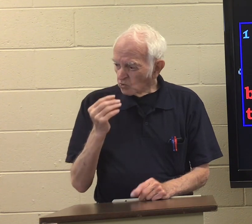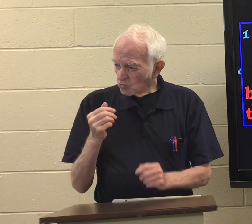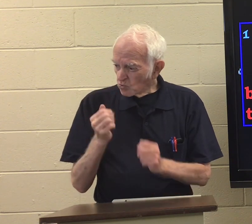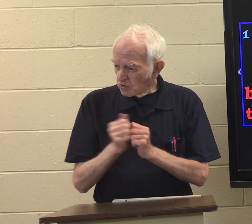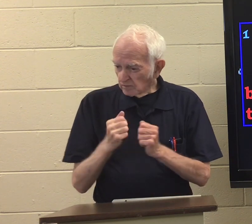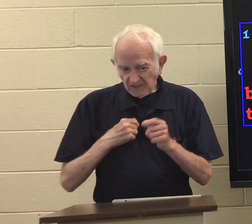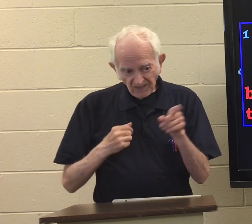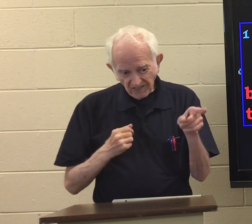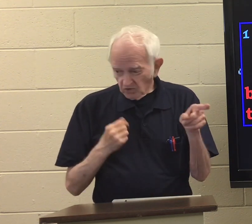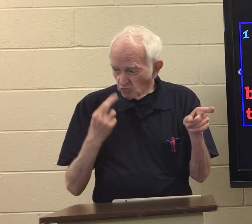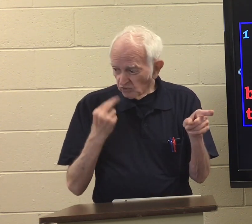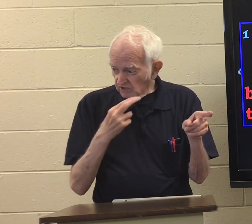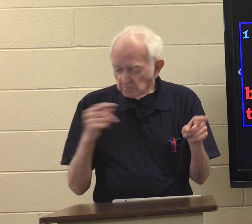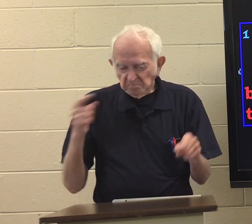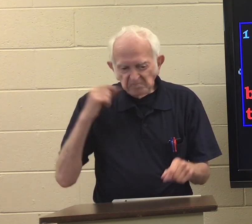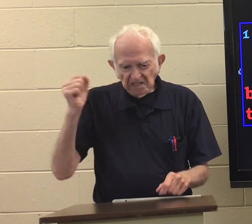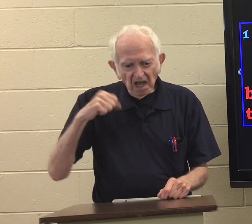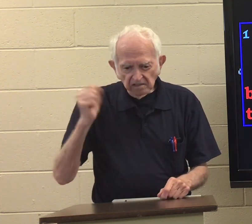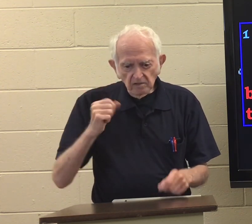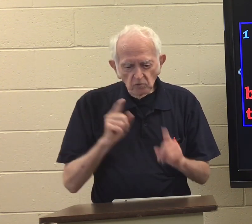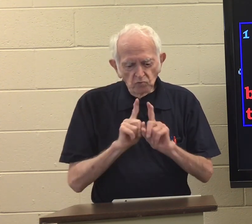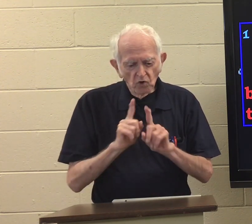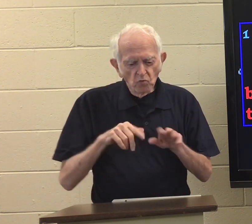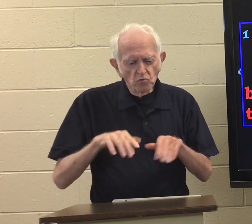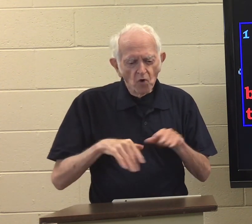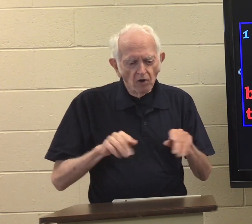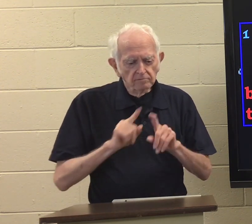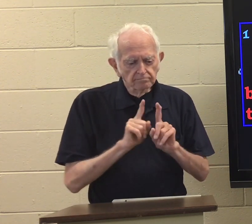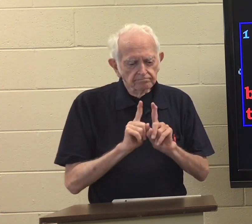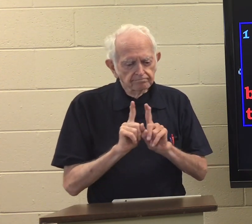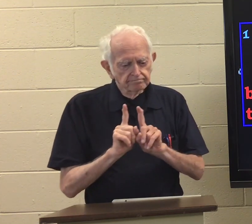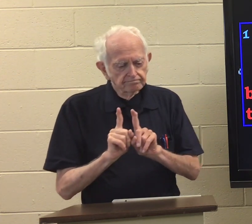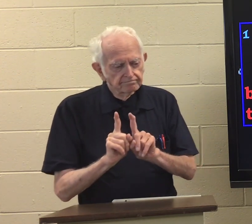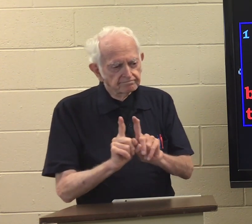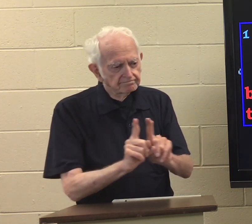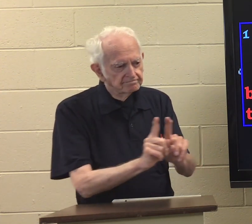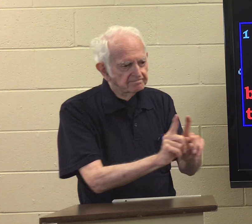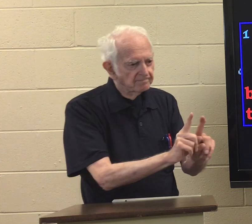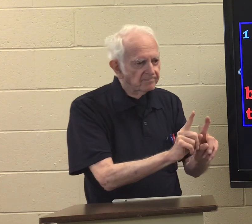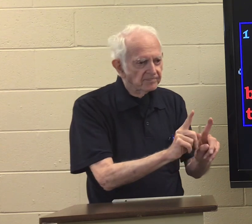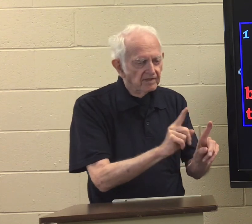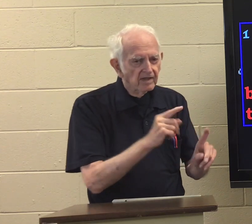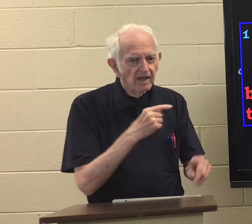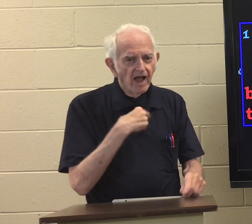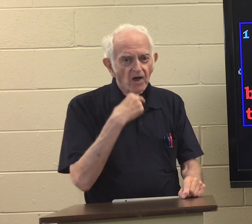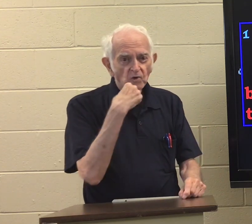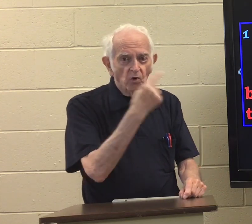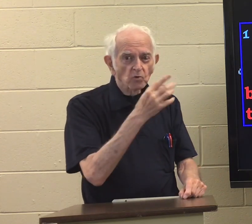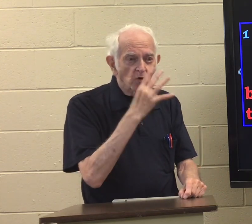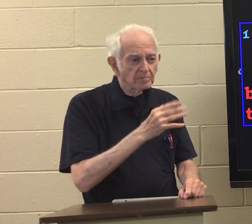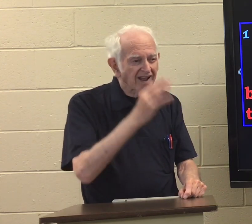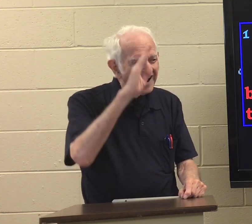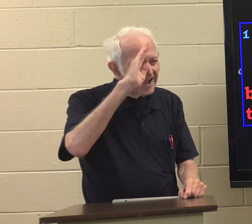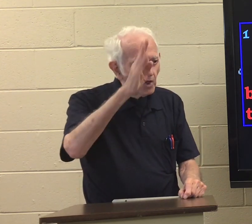and said, "Do you want to go eat with me at this restaurant?" And he said, "Yes." And we walked over there. And I told the woman,